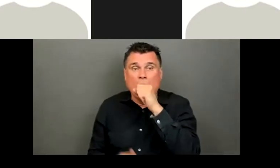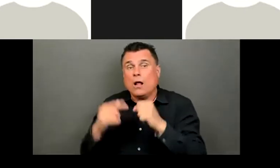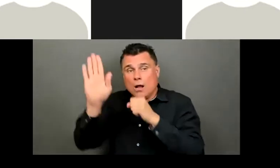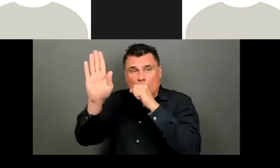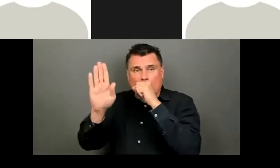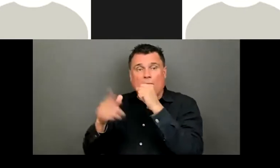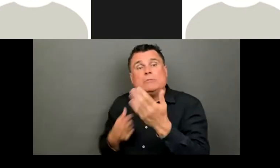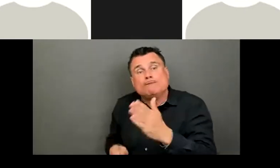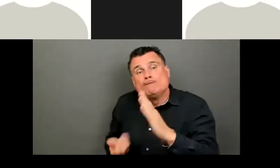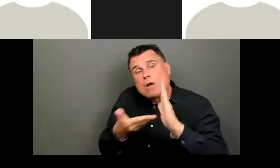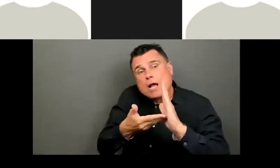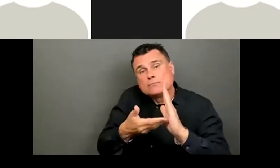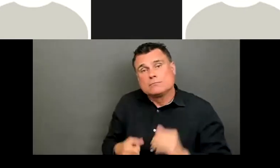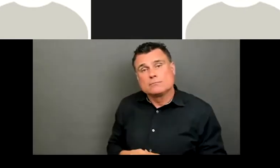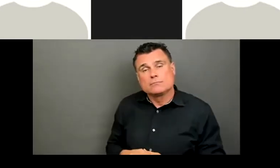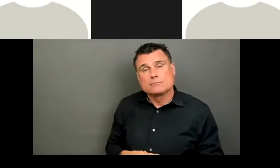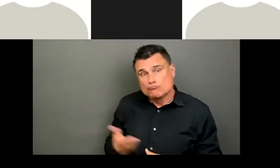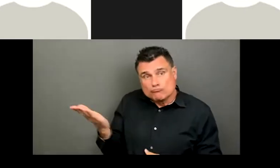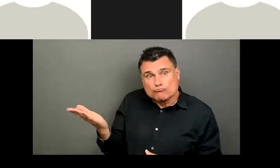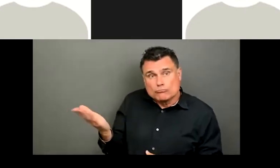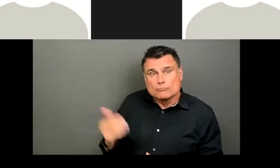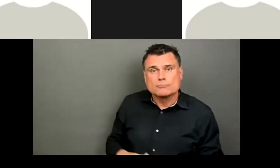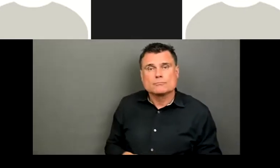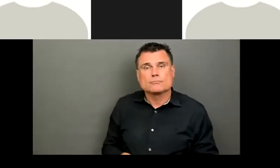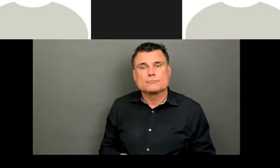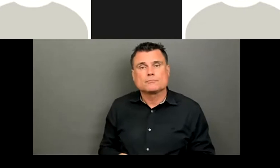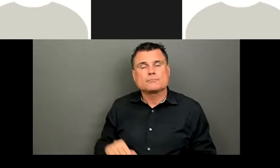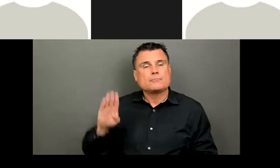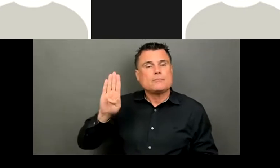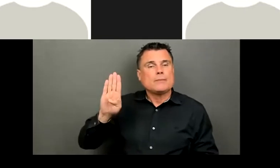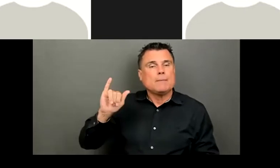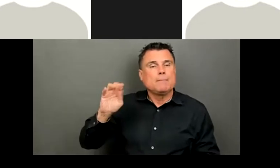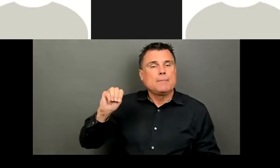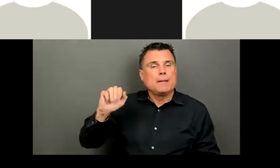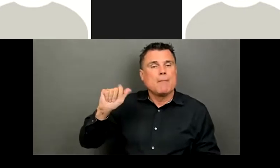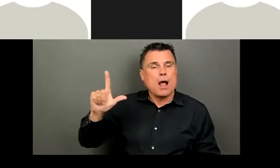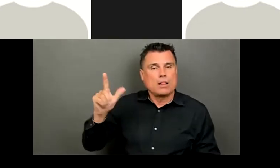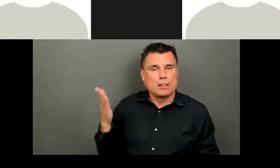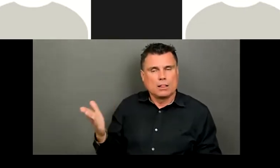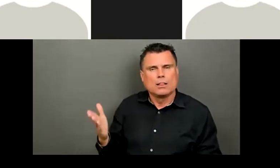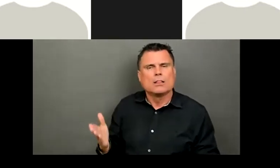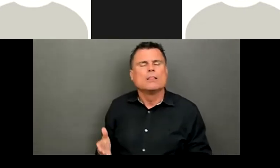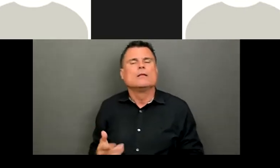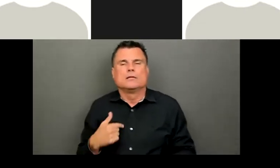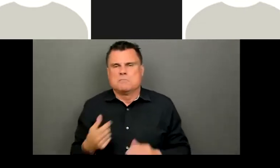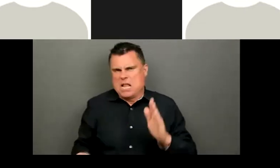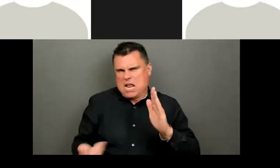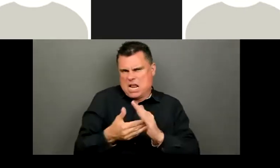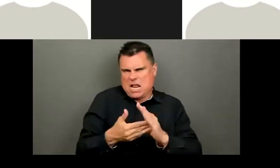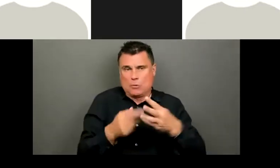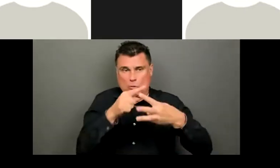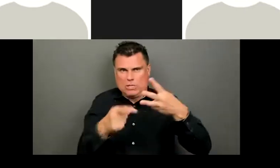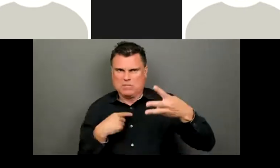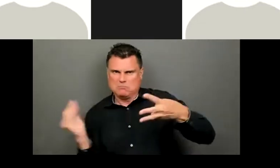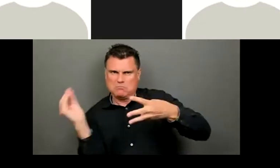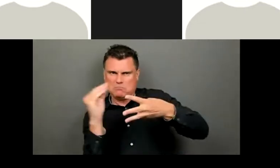Yeah, please go ahead. Very quickly, only three things that I wanna highlight here. The first one is